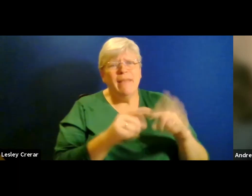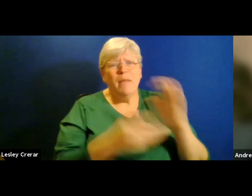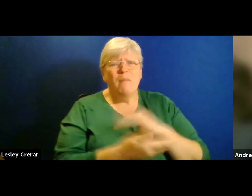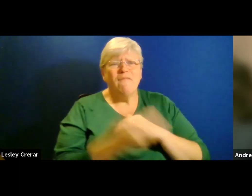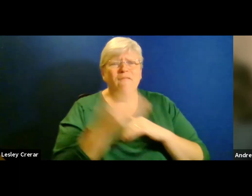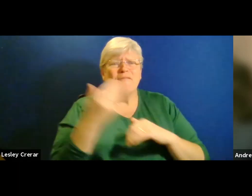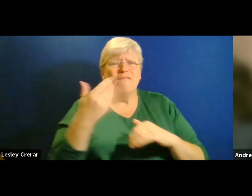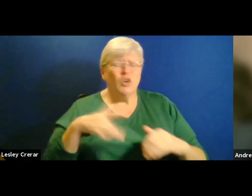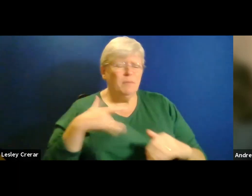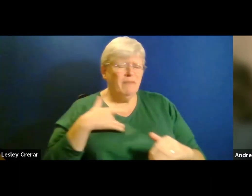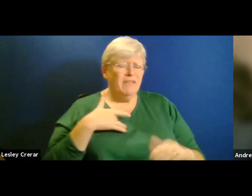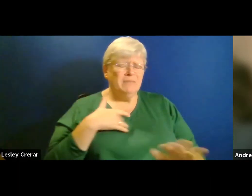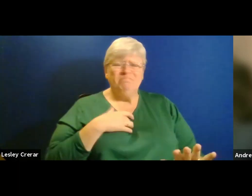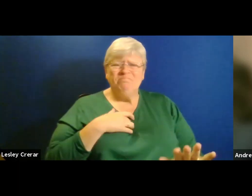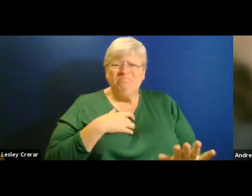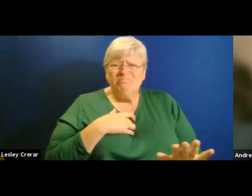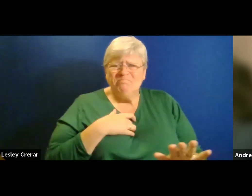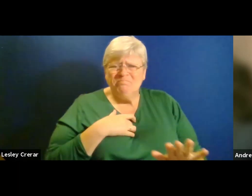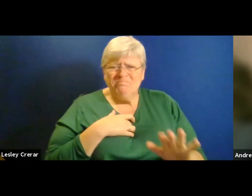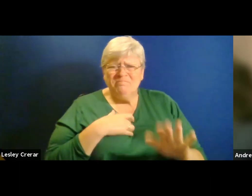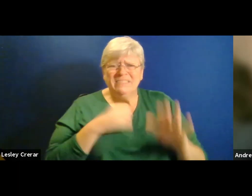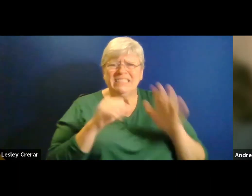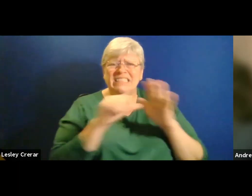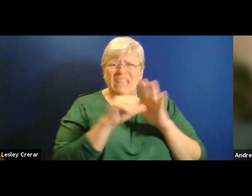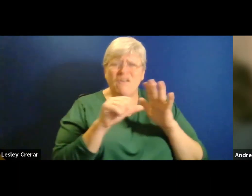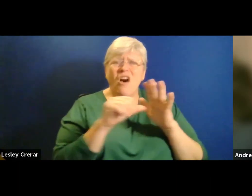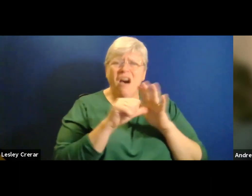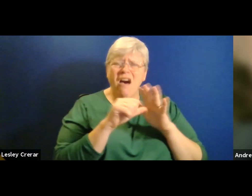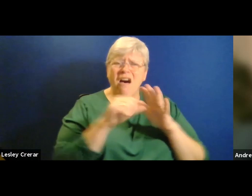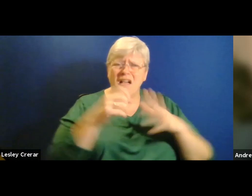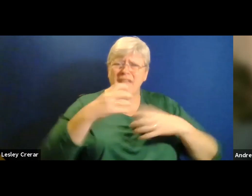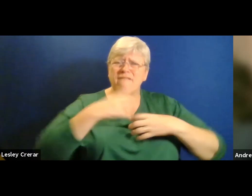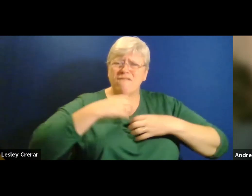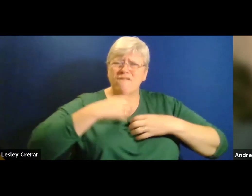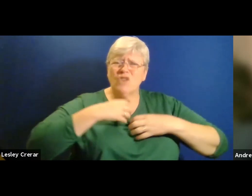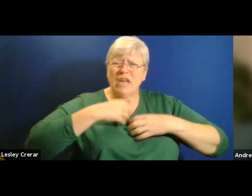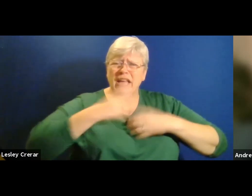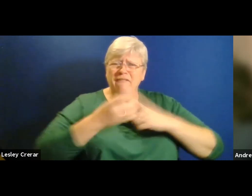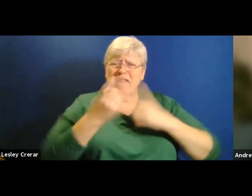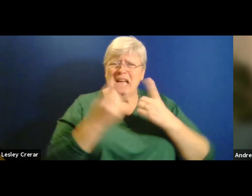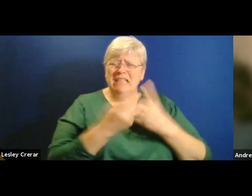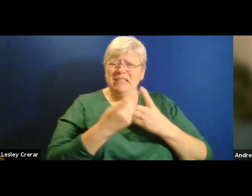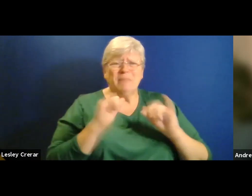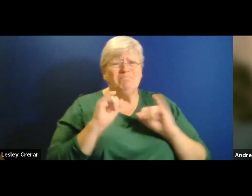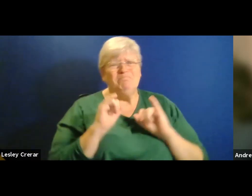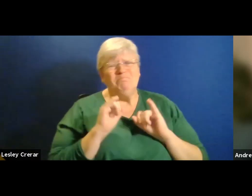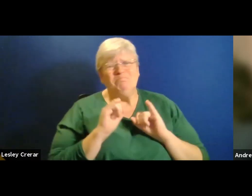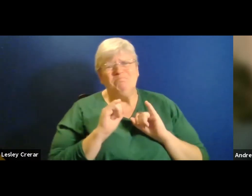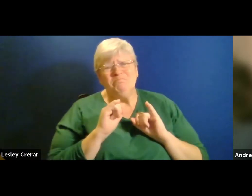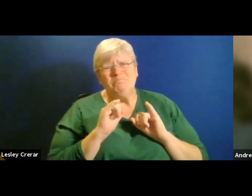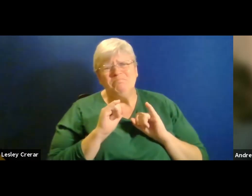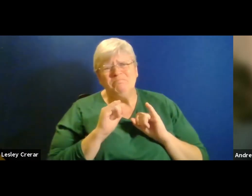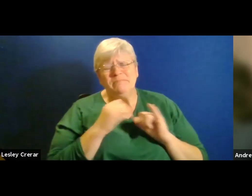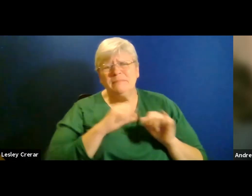to be most unattractive, but it was difficult. She was afraid she was about to find something crushing inside. Clearing her